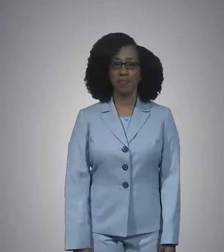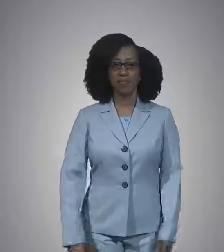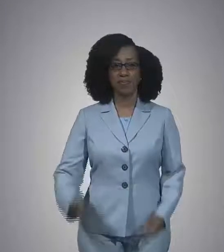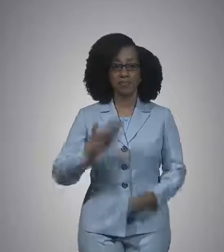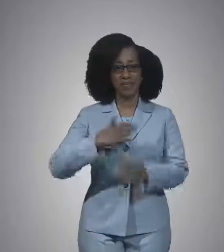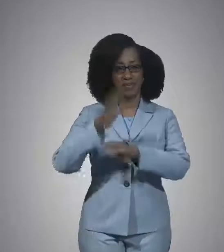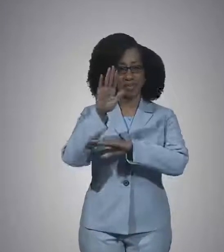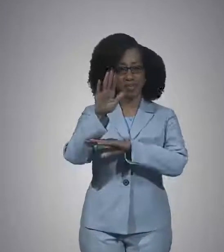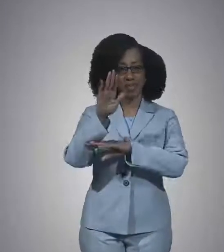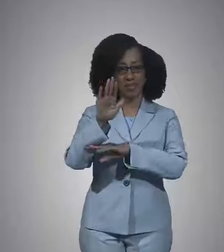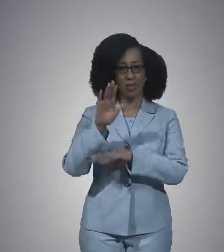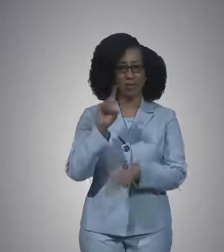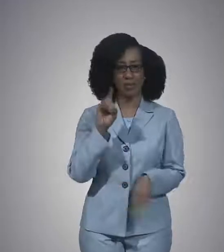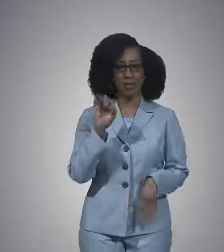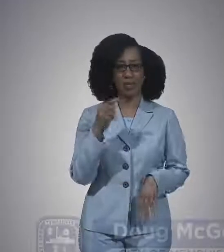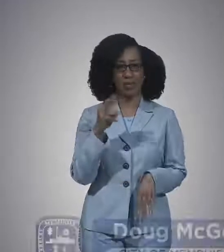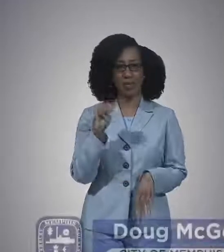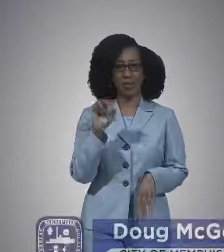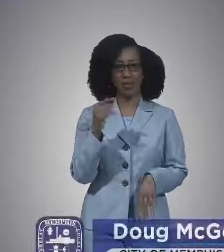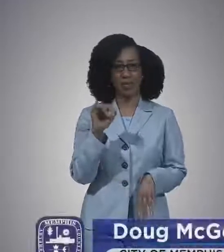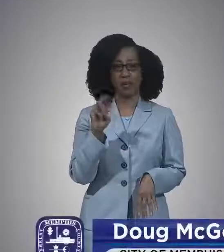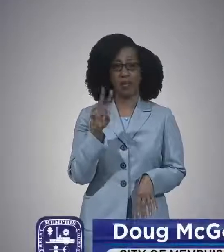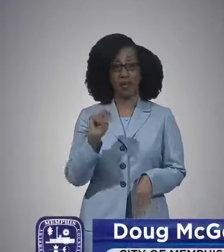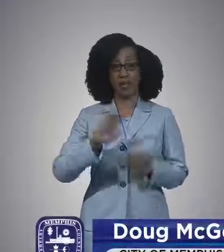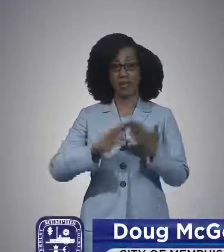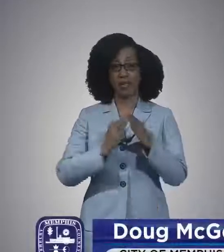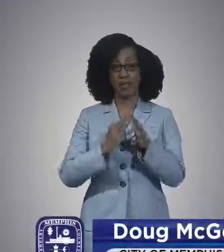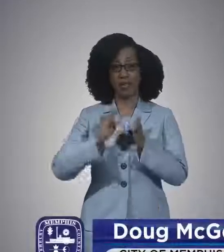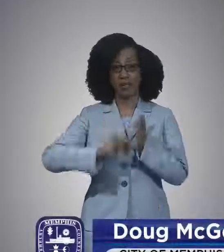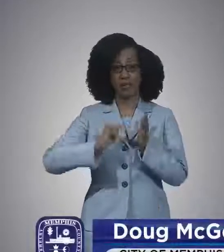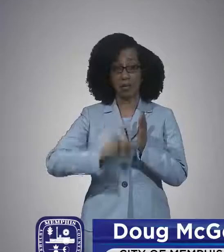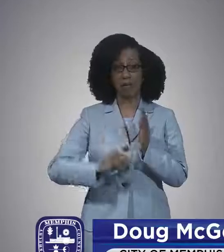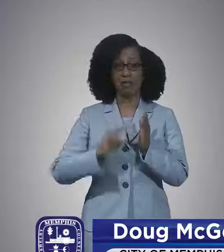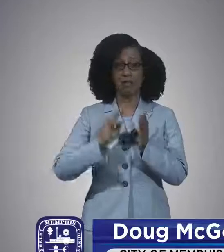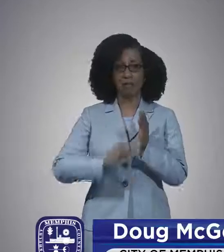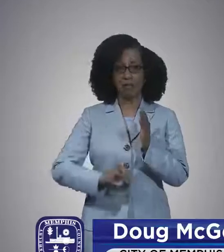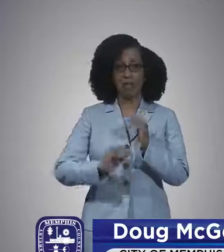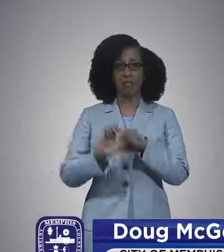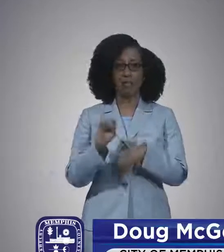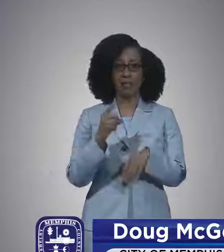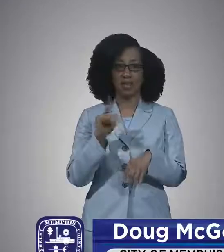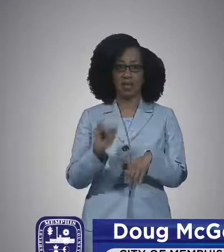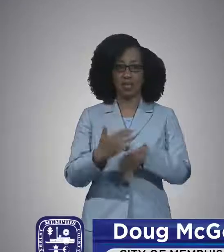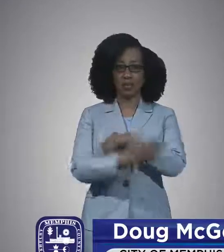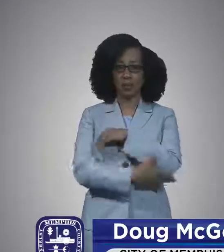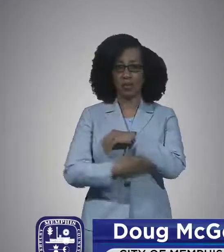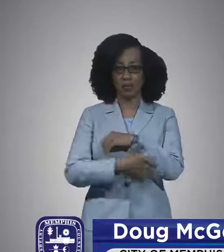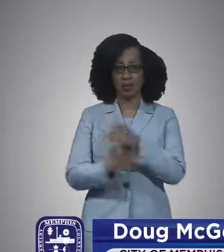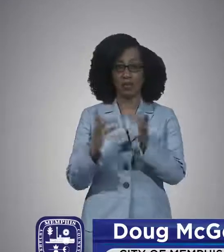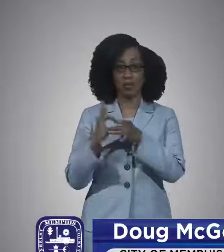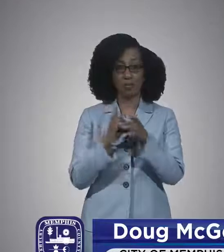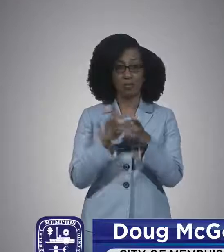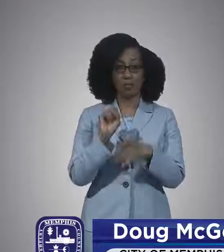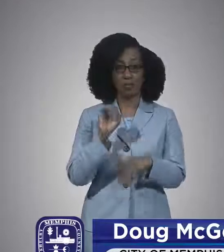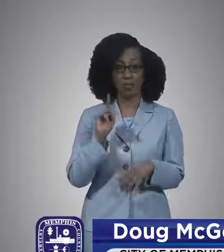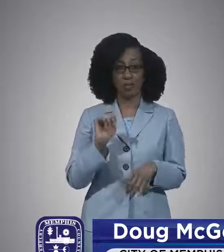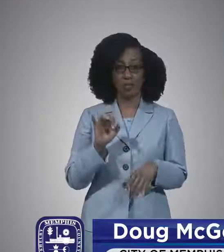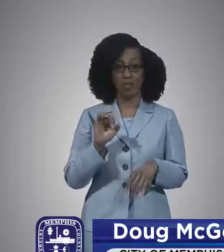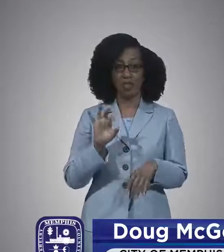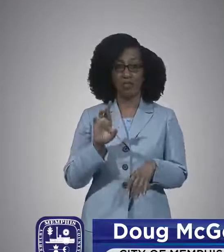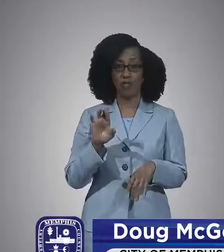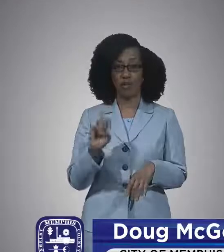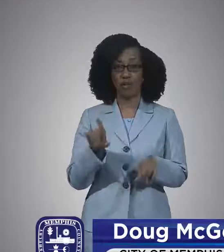Good afternoon, everybody. Doug McGowen with the City of Memphis and the Memphis and Shelby County Joint Task Force, joined today by Dr. Christine Taylor with the Health